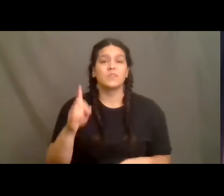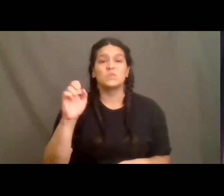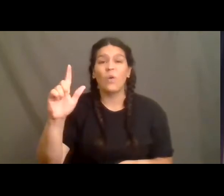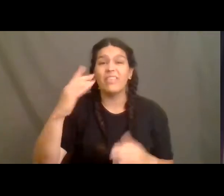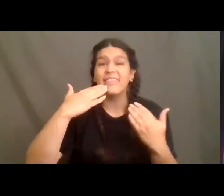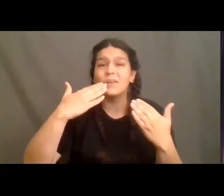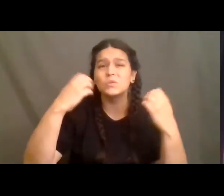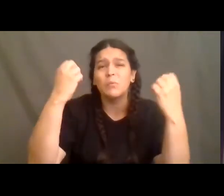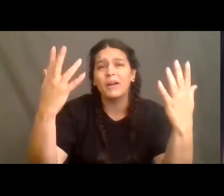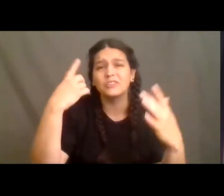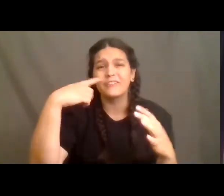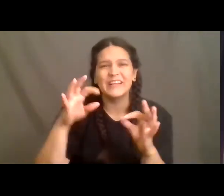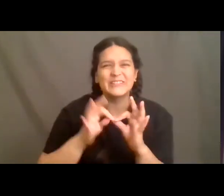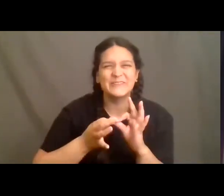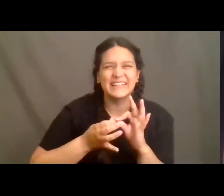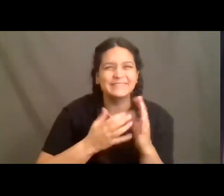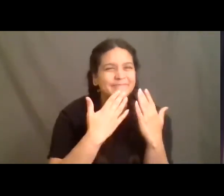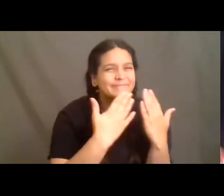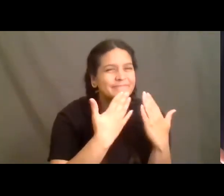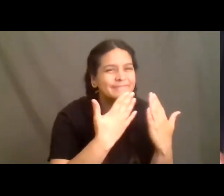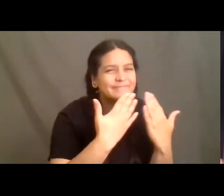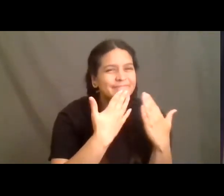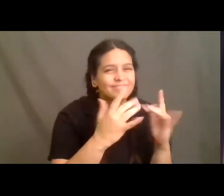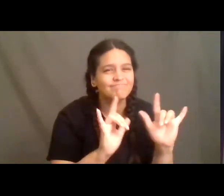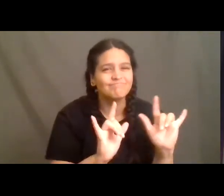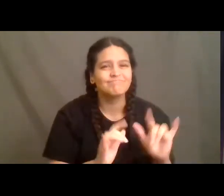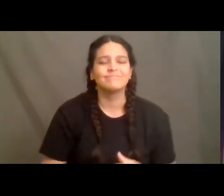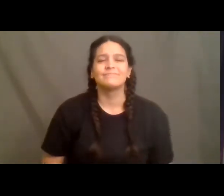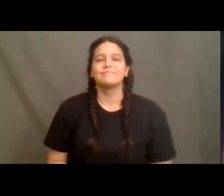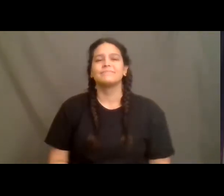you very much for joining me as well.